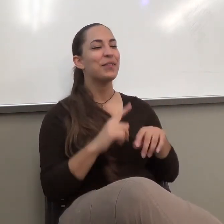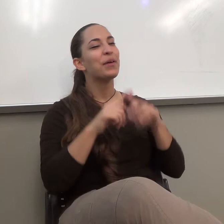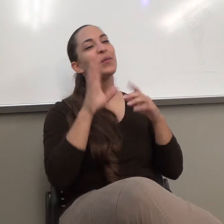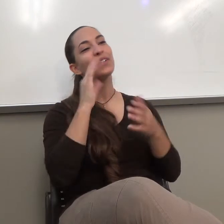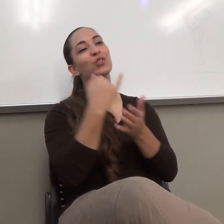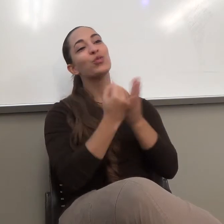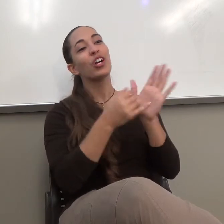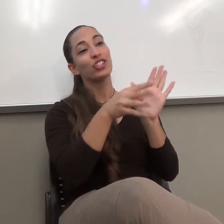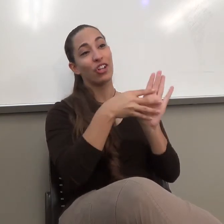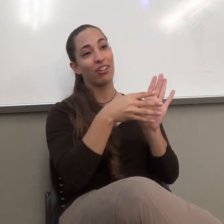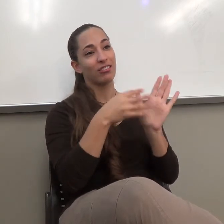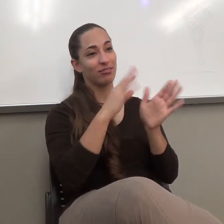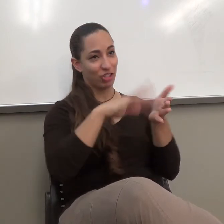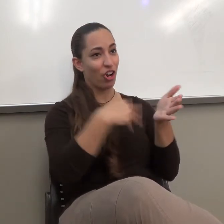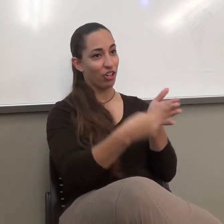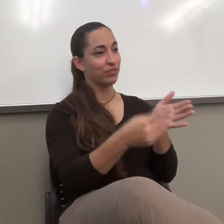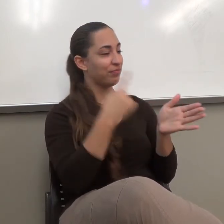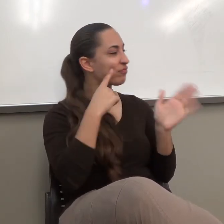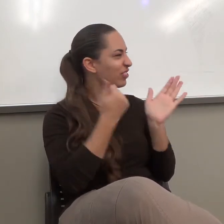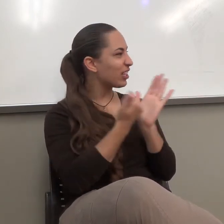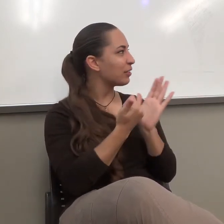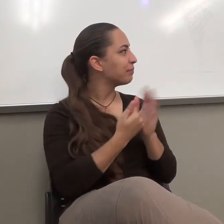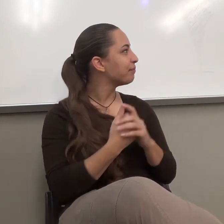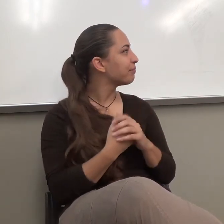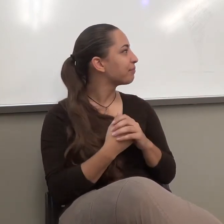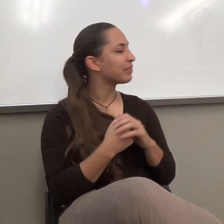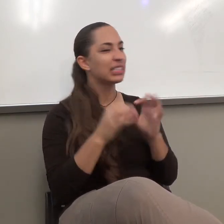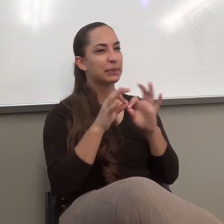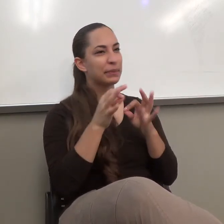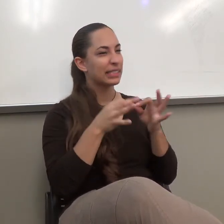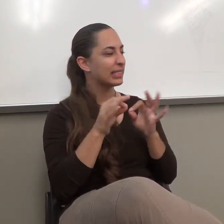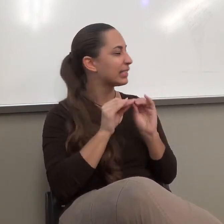here, and this is going to explain it.